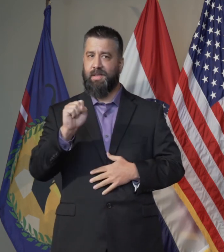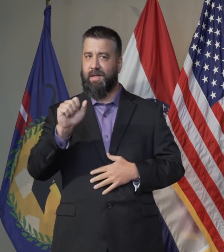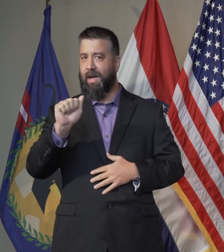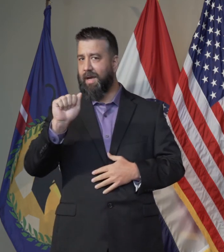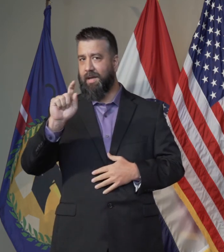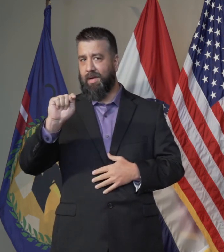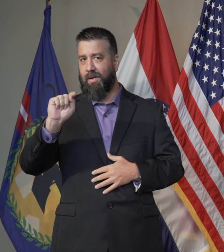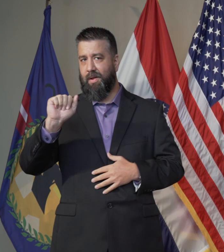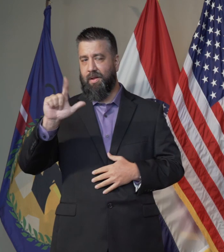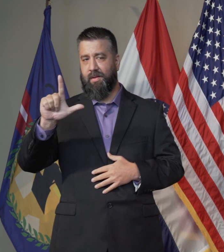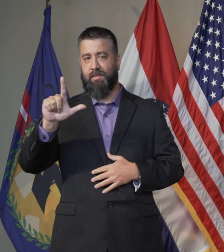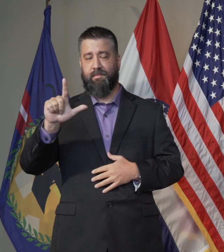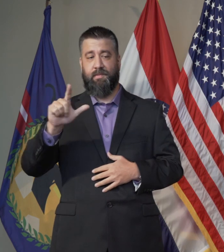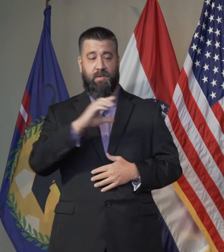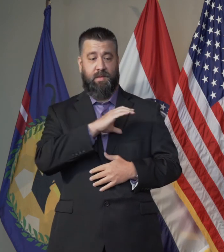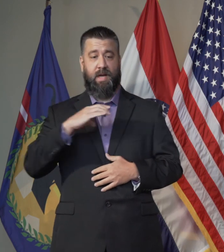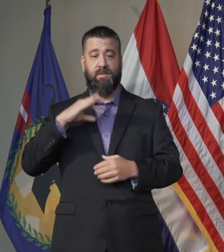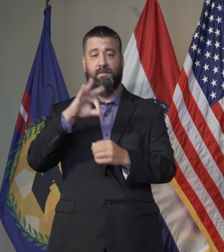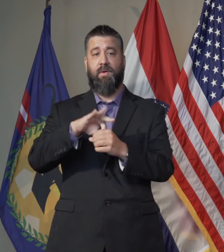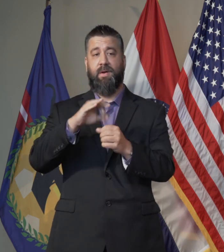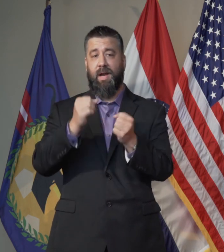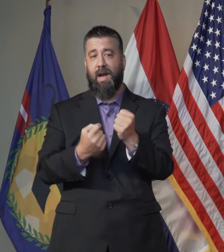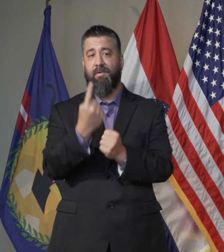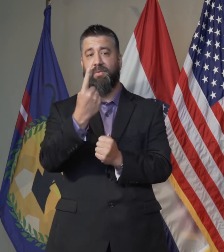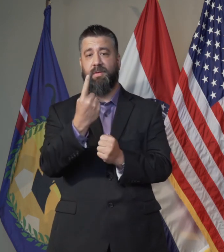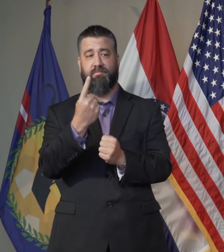council voted to let everyone be heard.